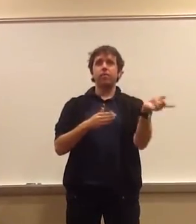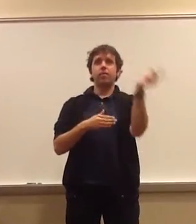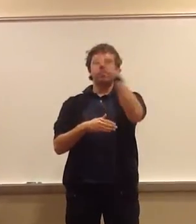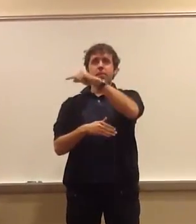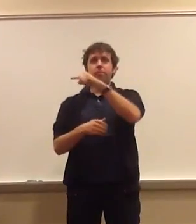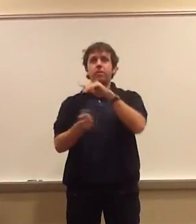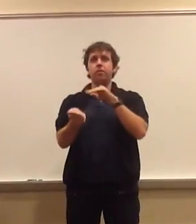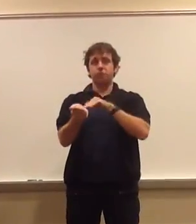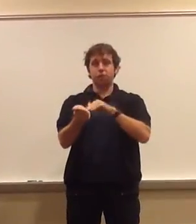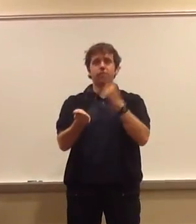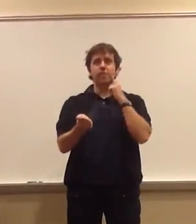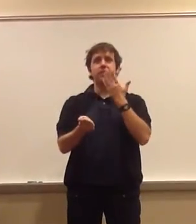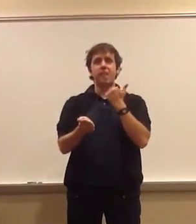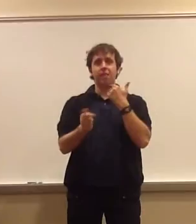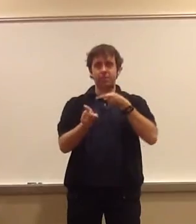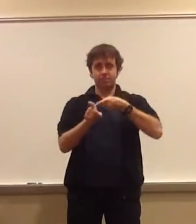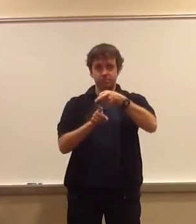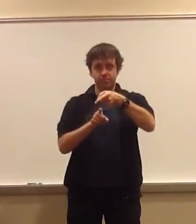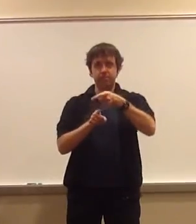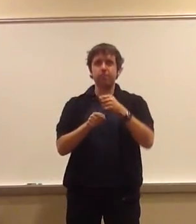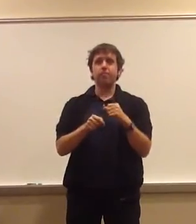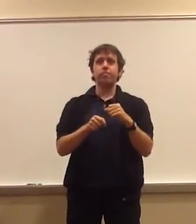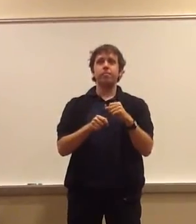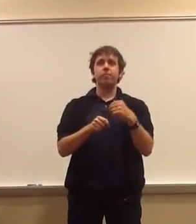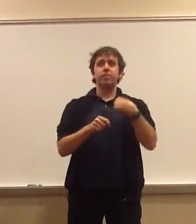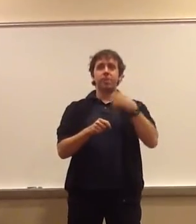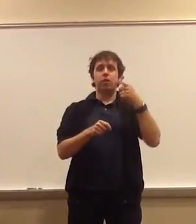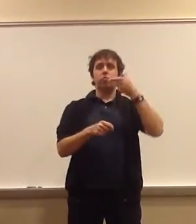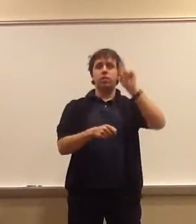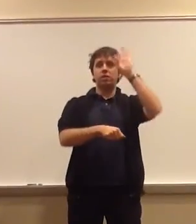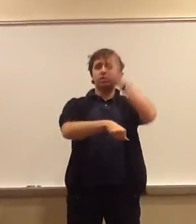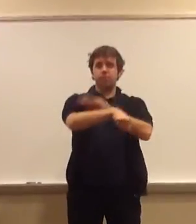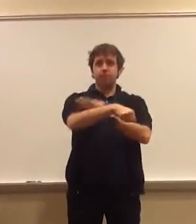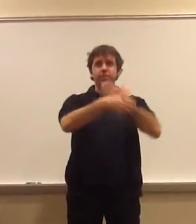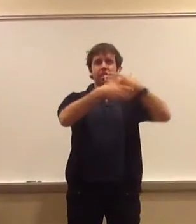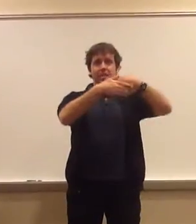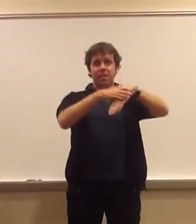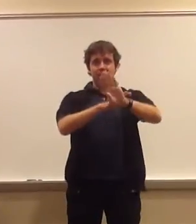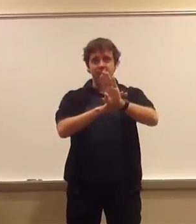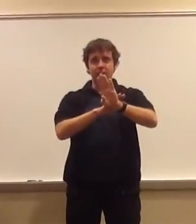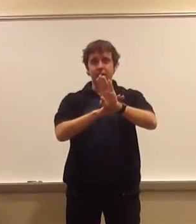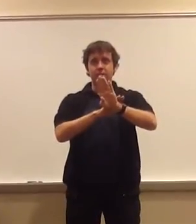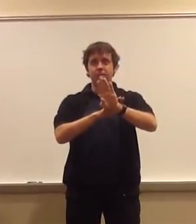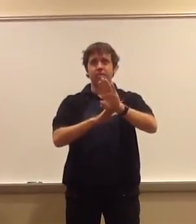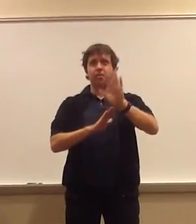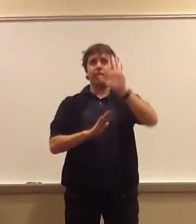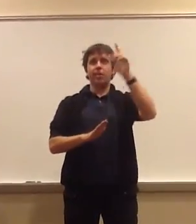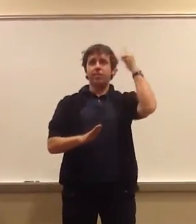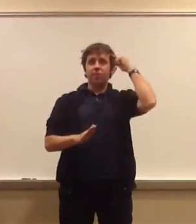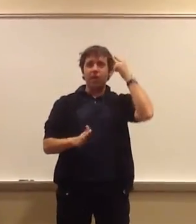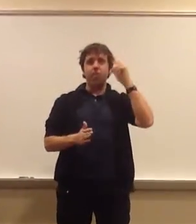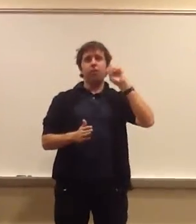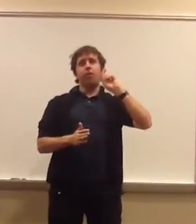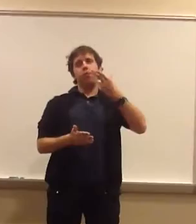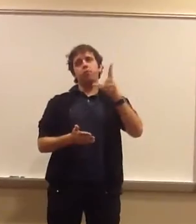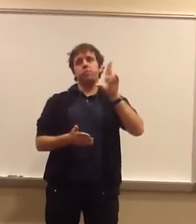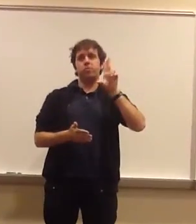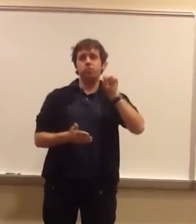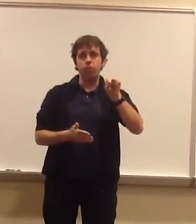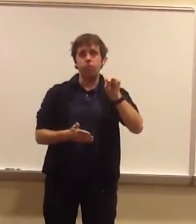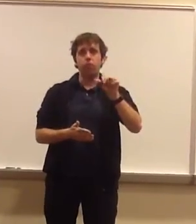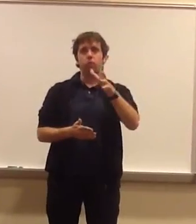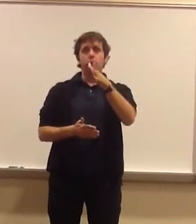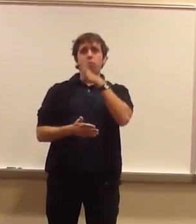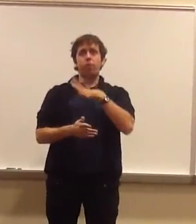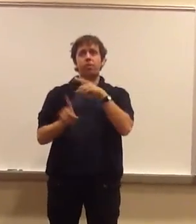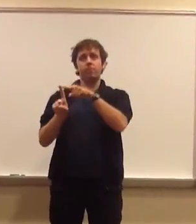And a week later, he went to see a diabetes doctor. And my grandson and I went in, and I said to